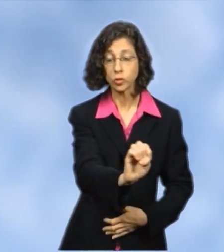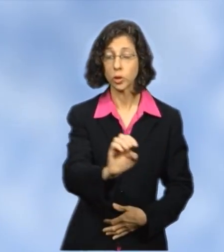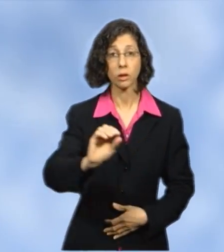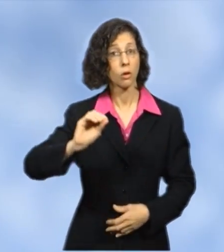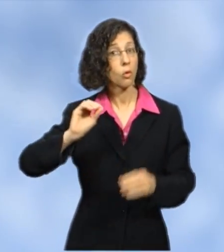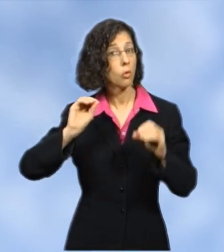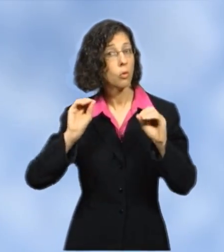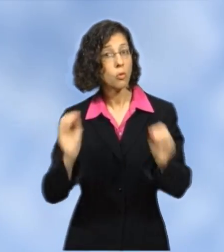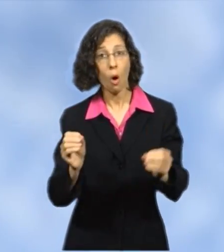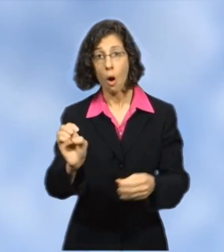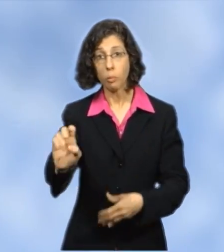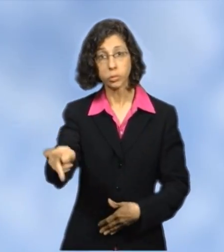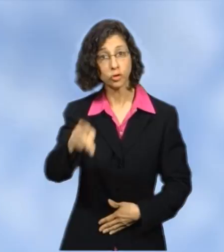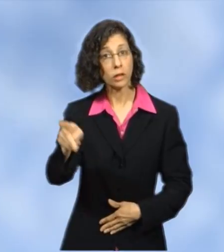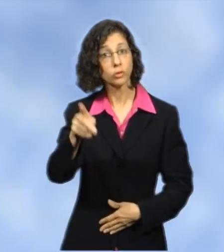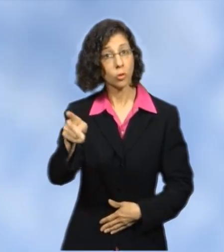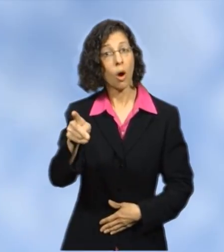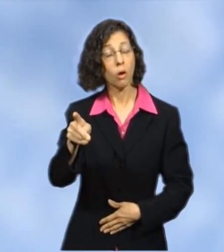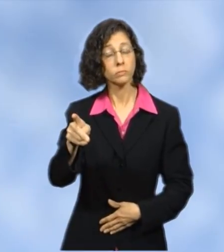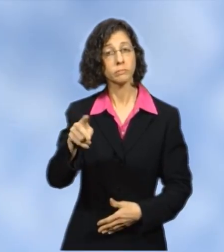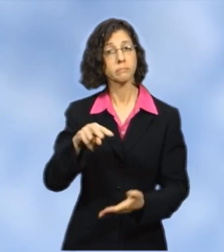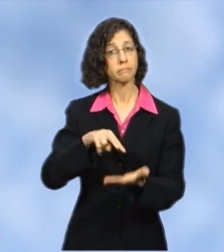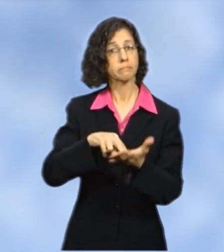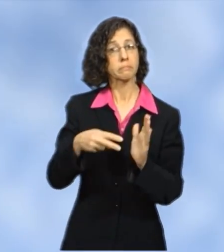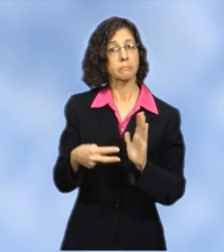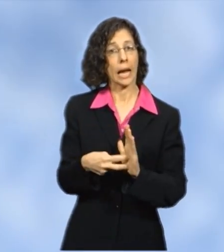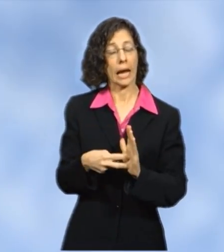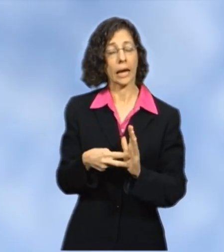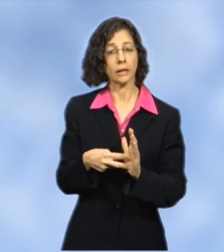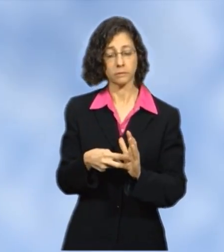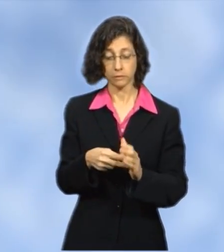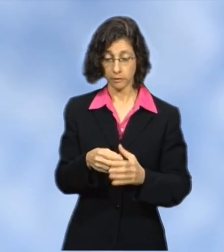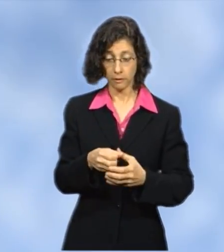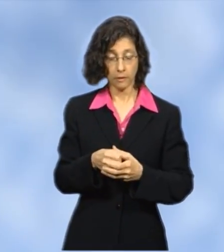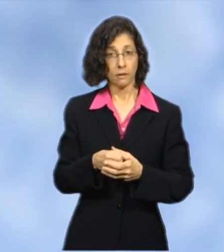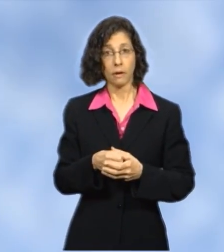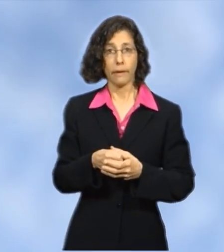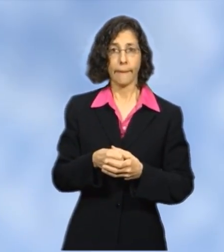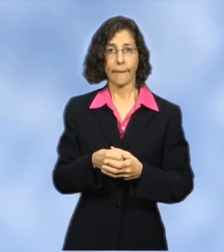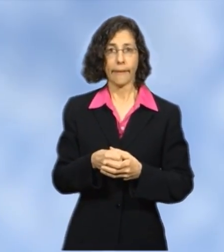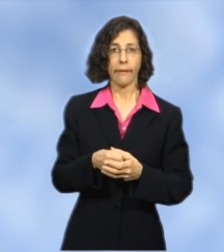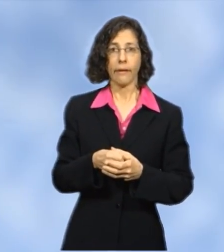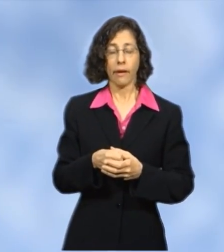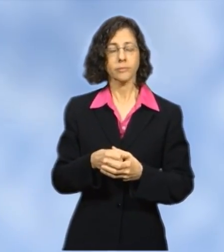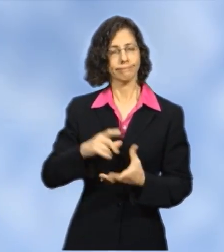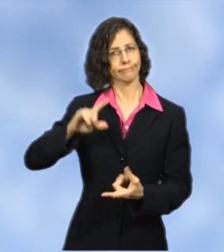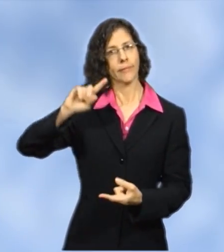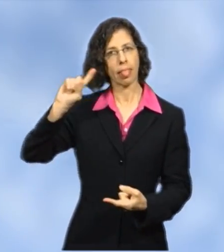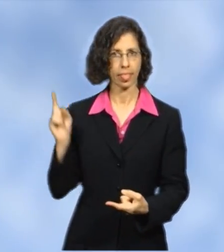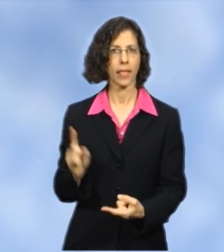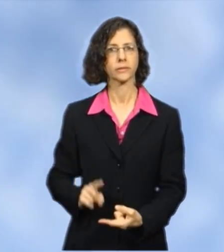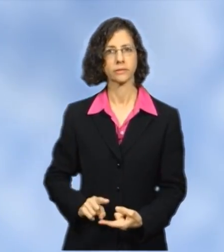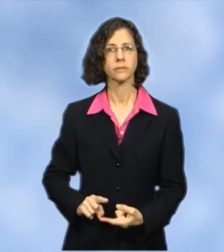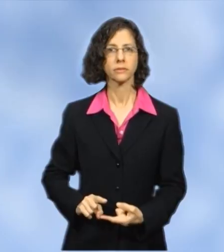body. The cancer will eventually stop growing and shrink when it can't get these